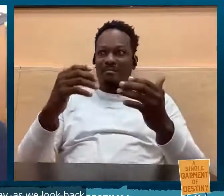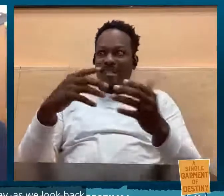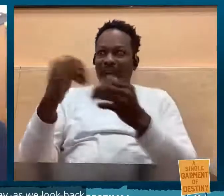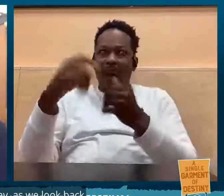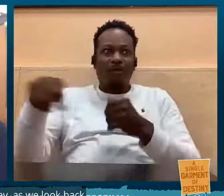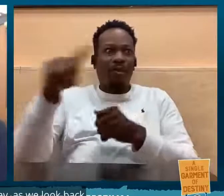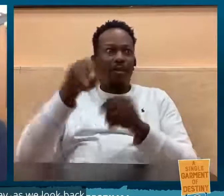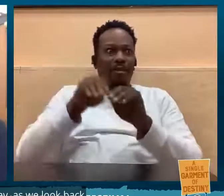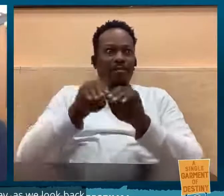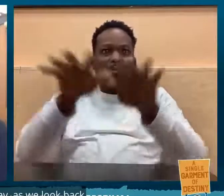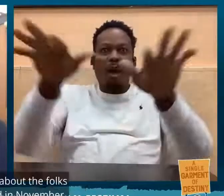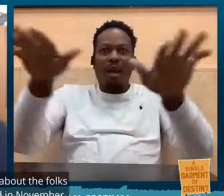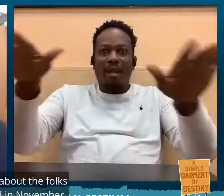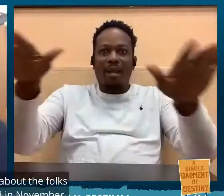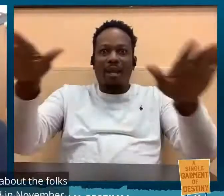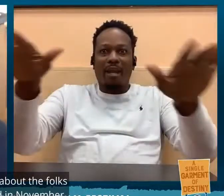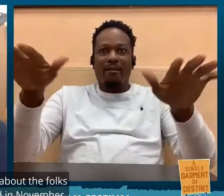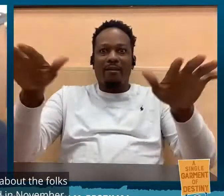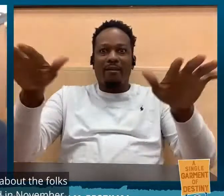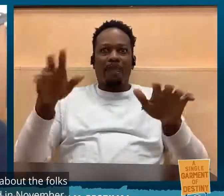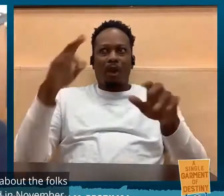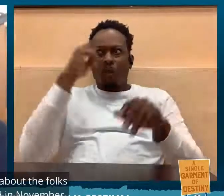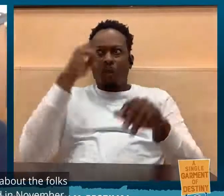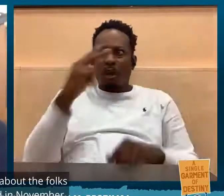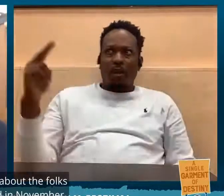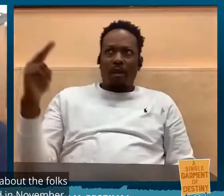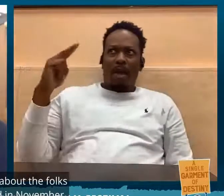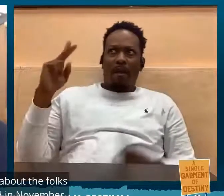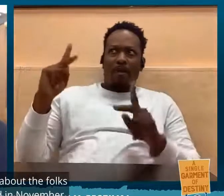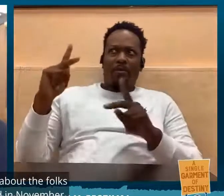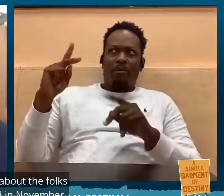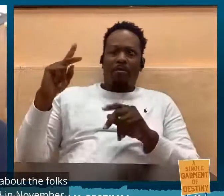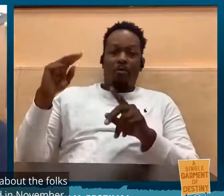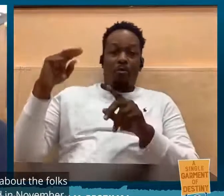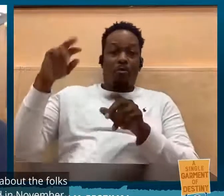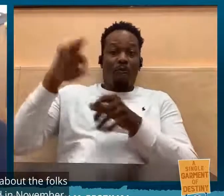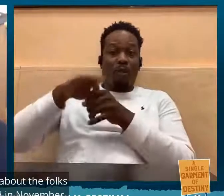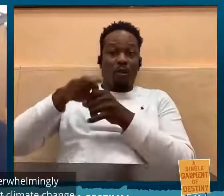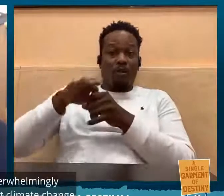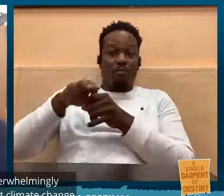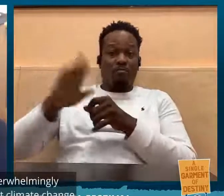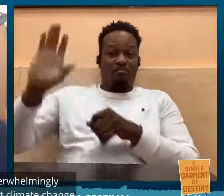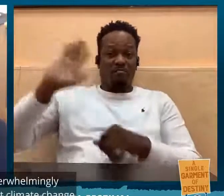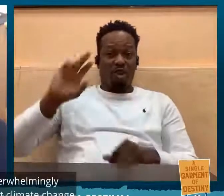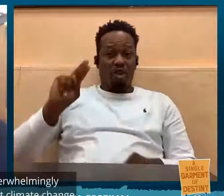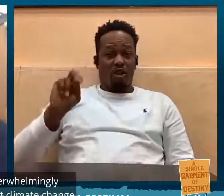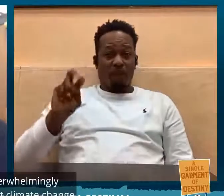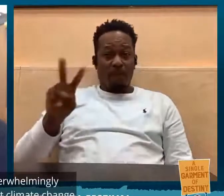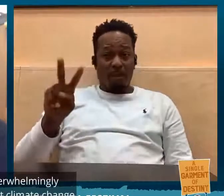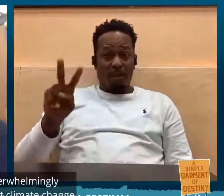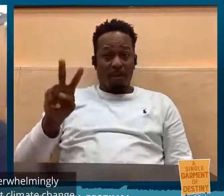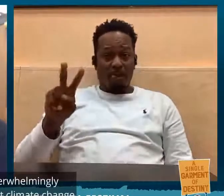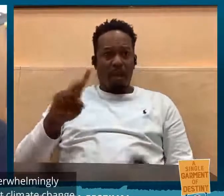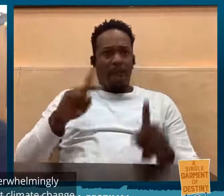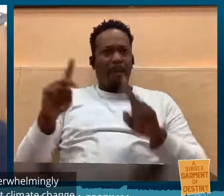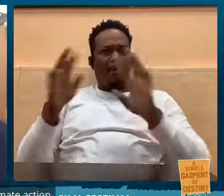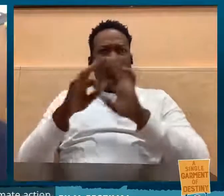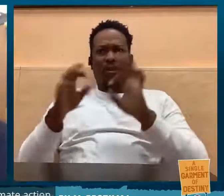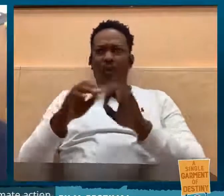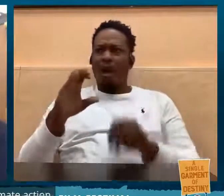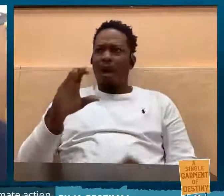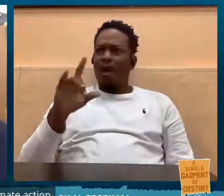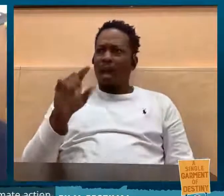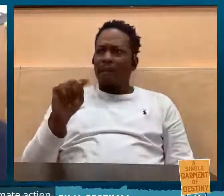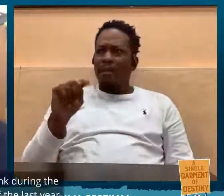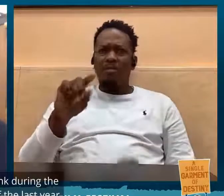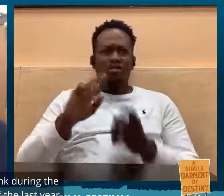as we look back and think about the folks who voted in November, folks overwhelmingly talked about climate change and